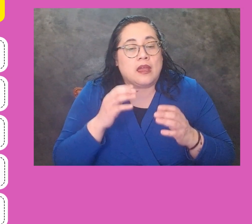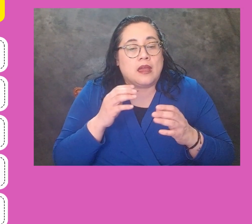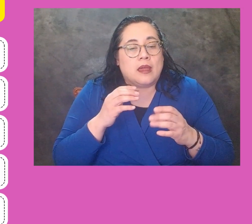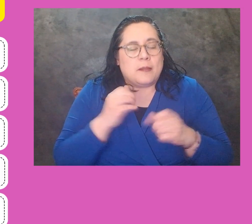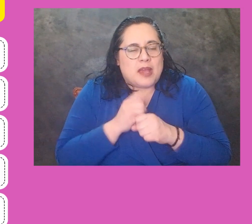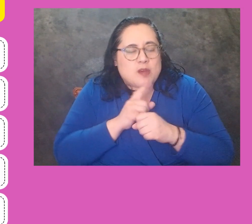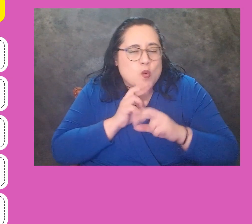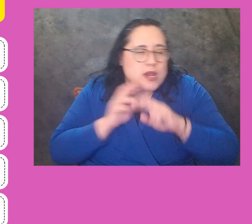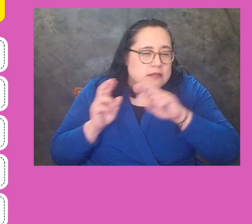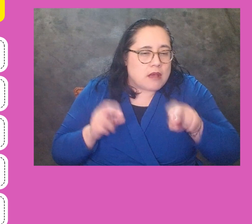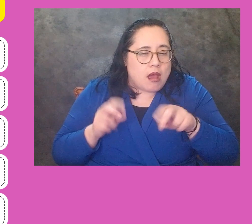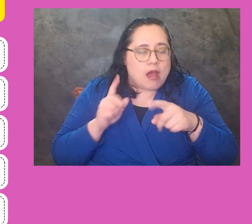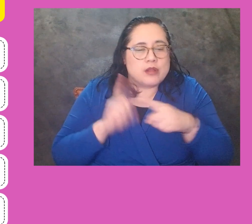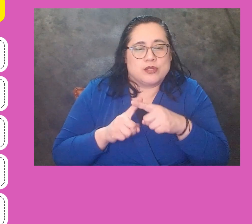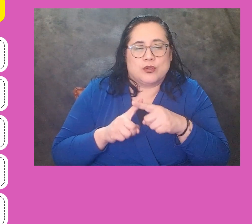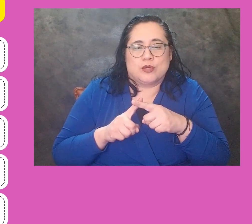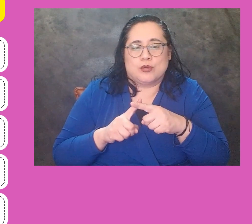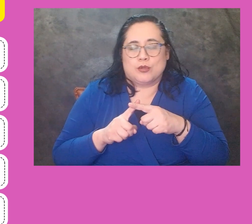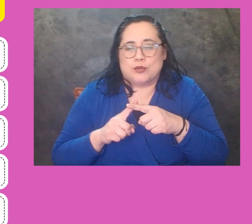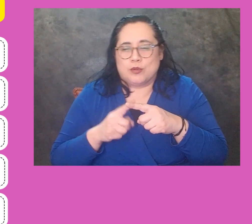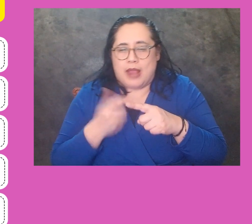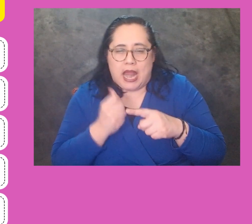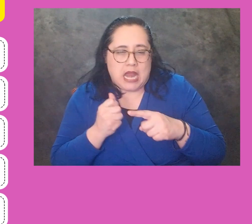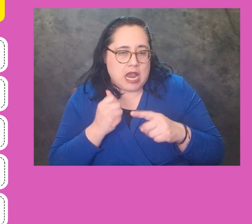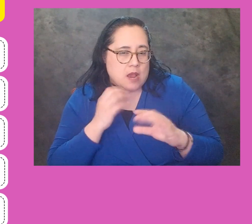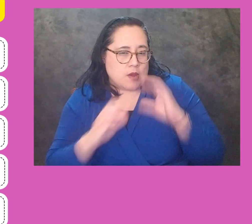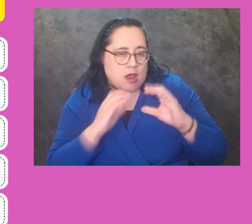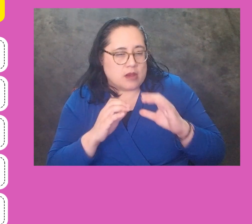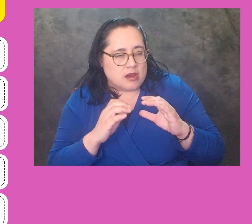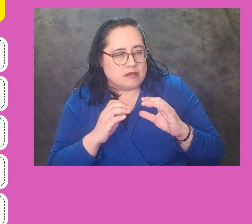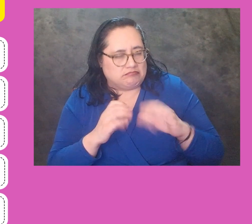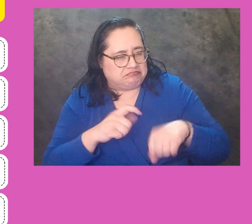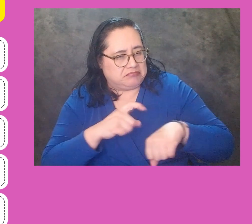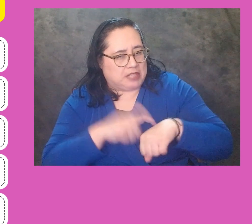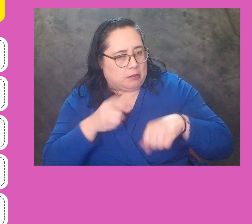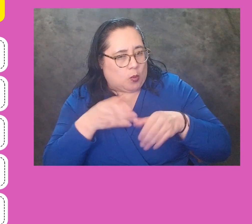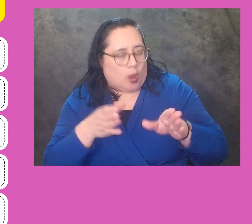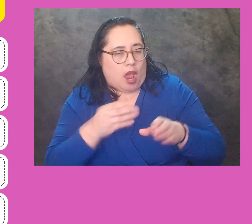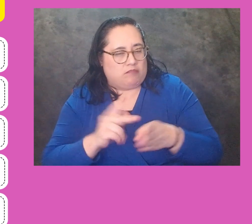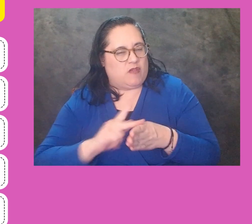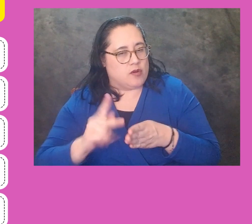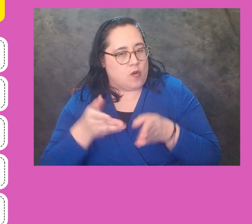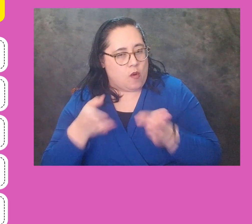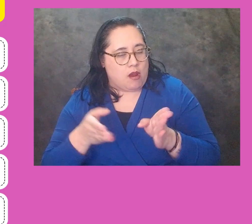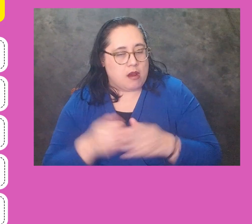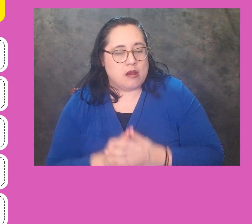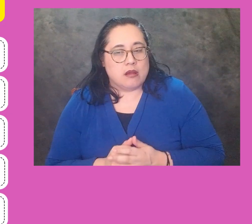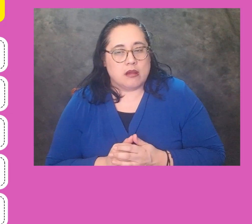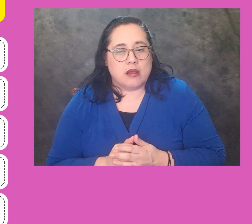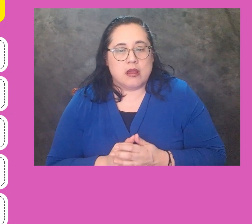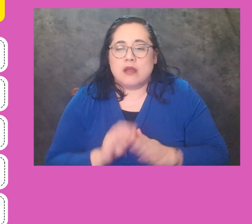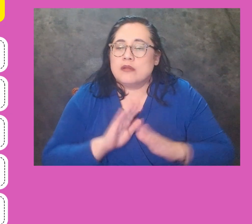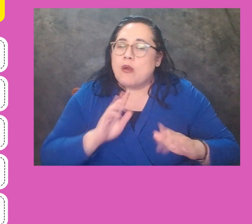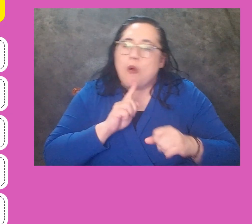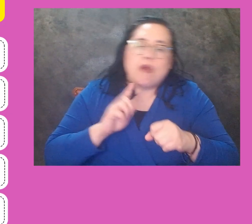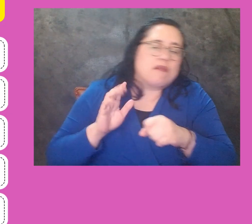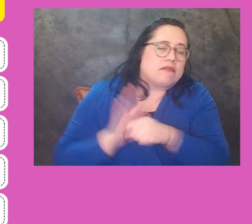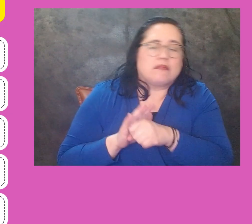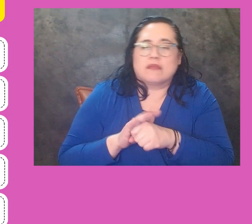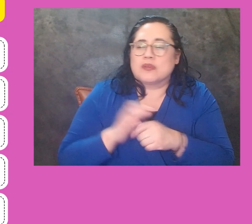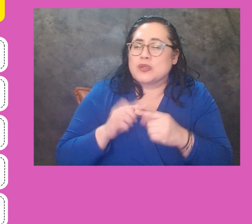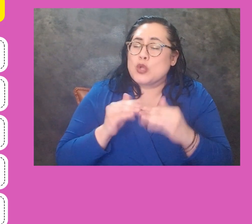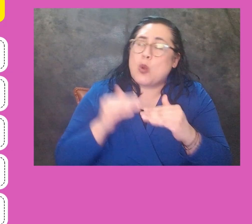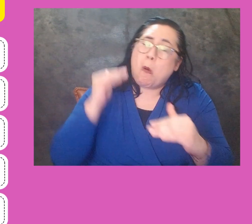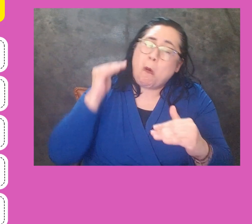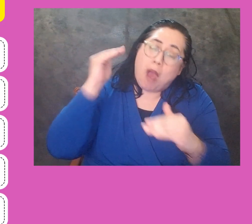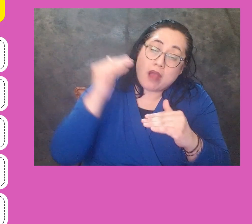Make sure to respond to any type of business communication in a professional manner. Don't